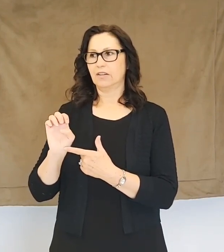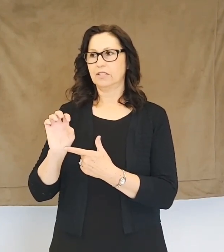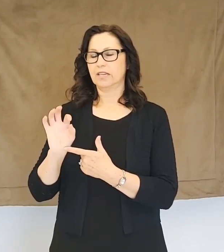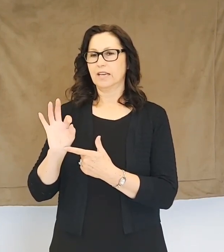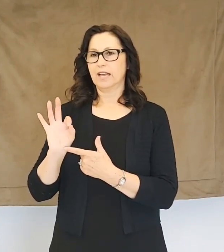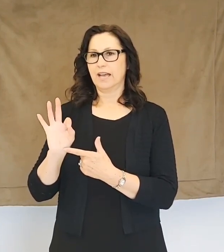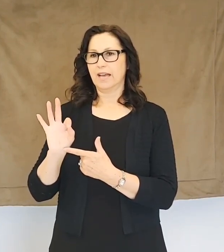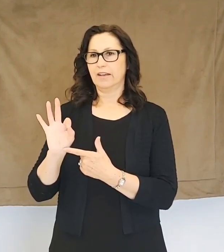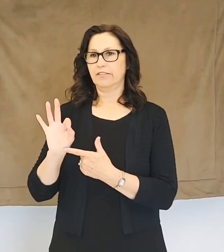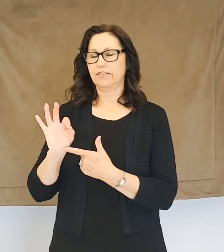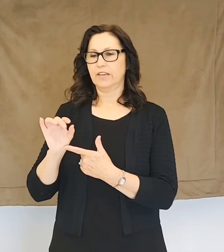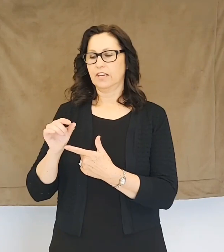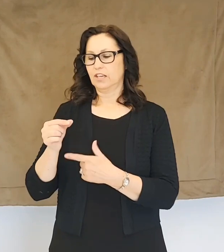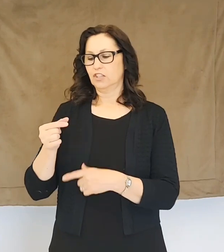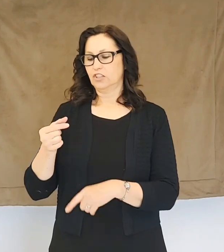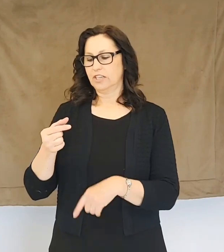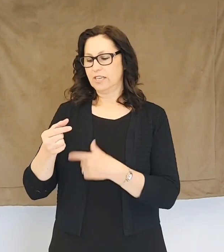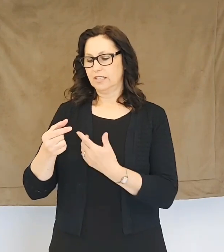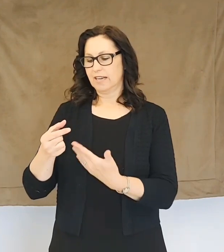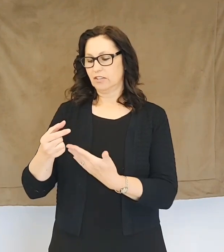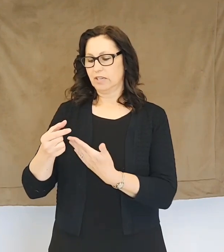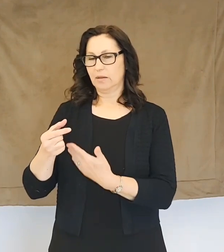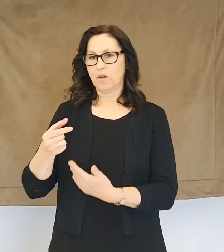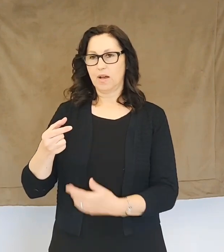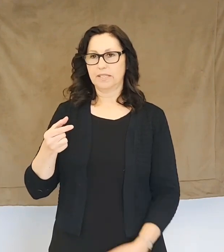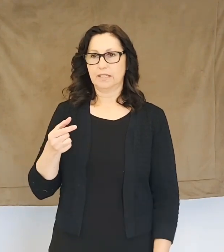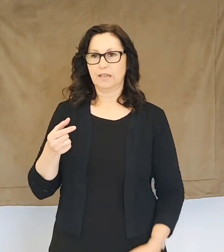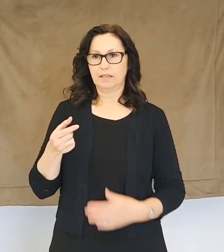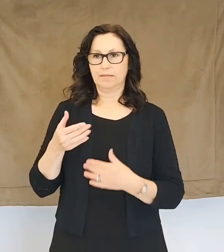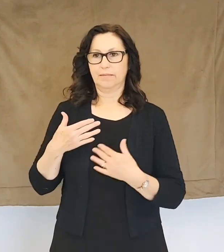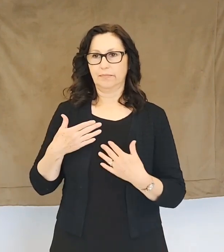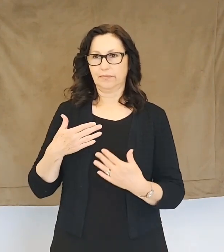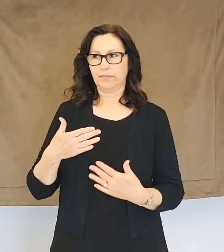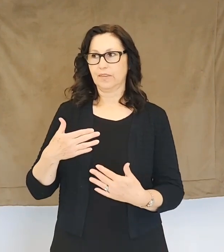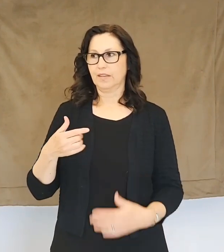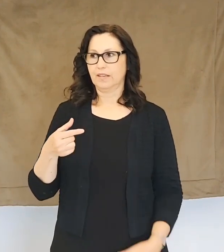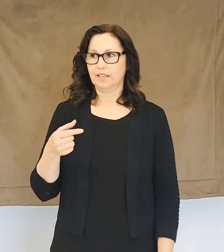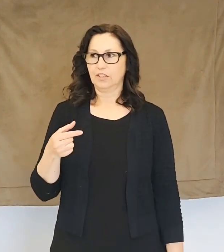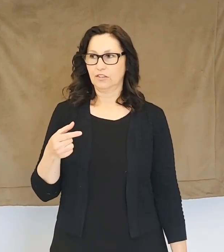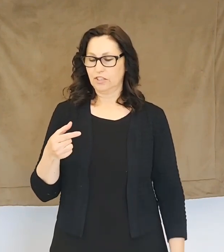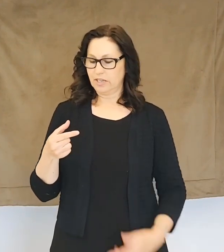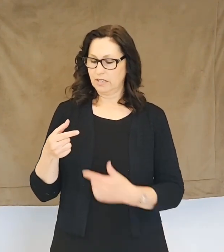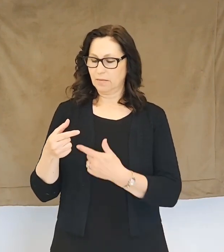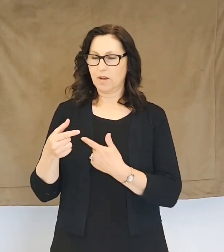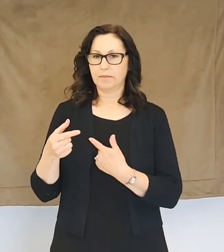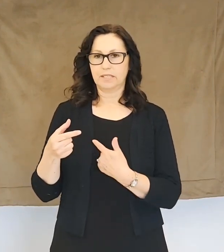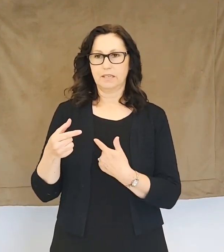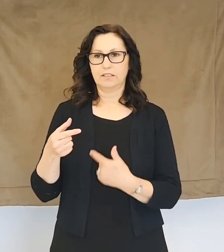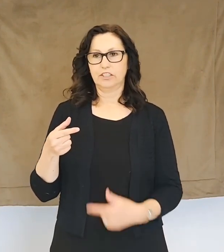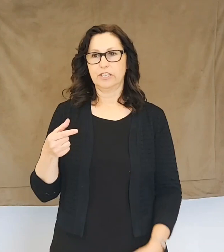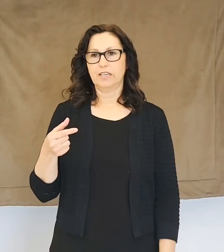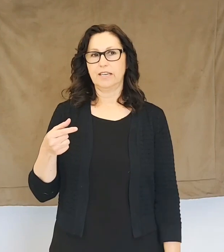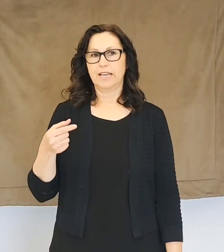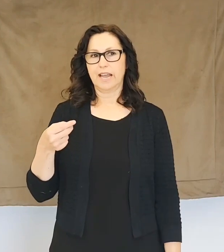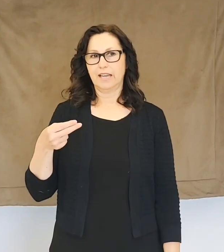out, F, G is actually the palm is in. So G, the palm is in, G and